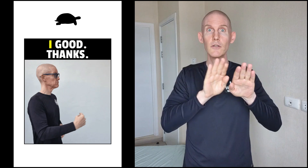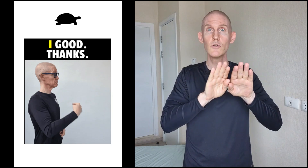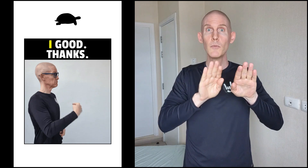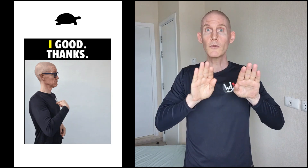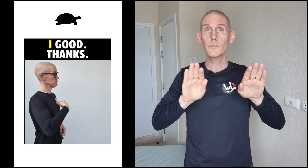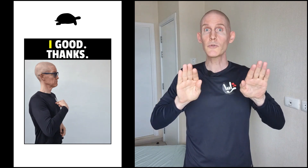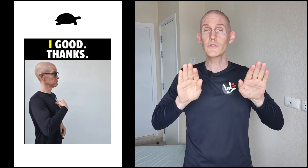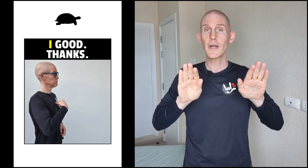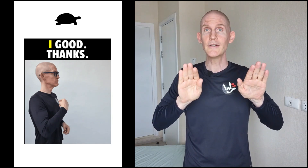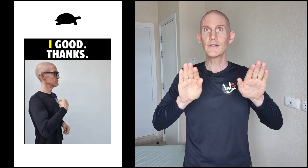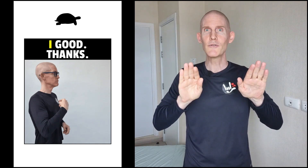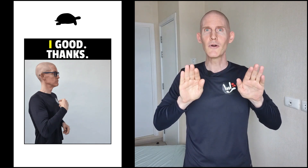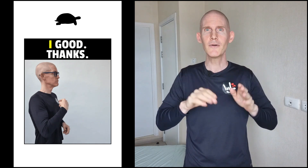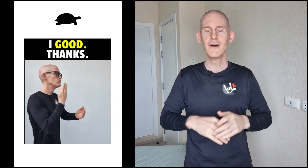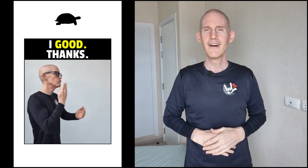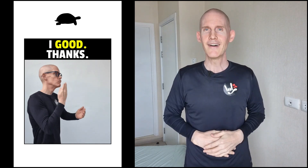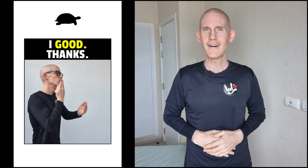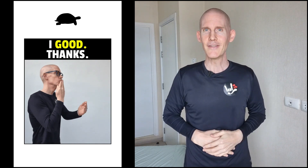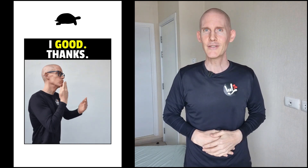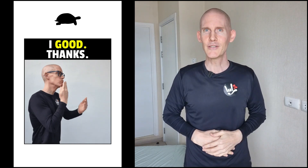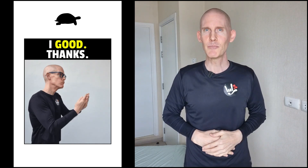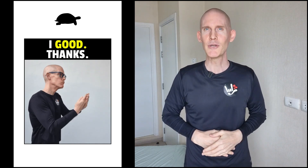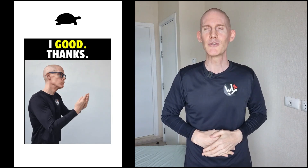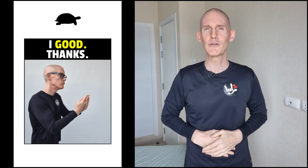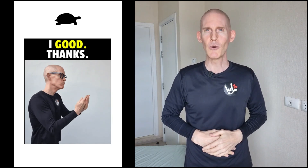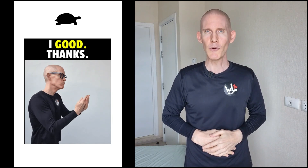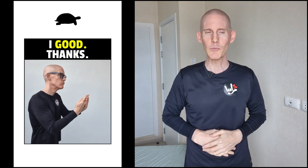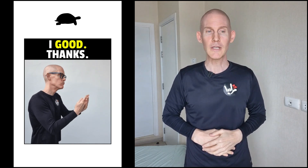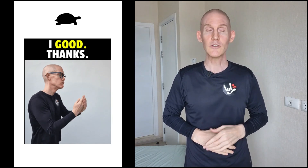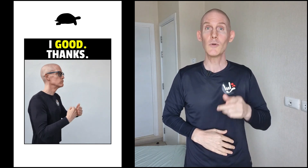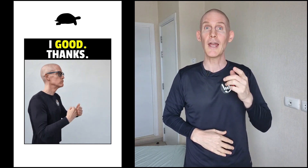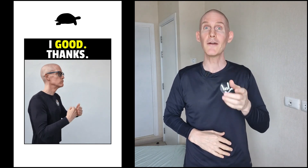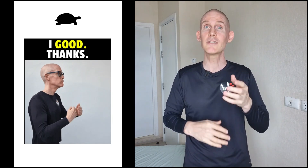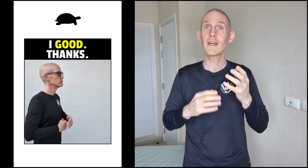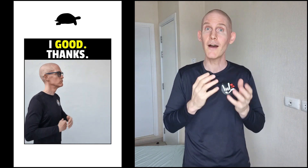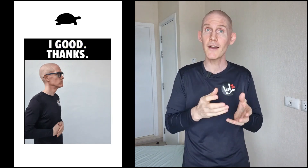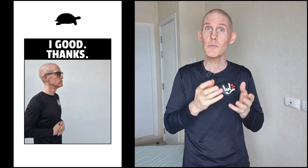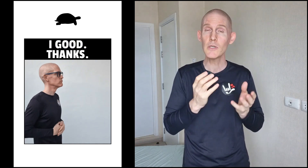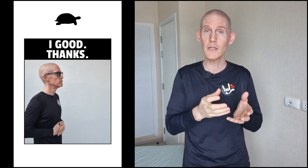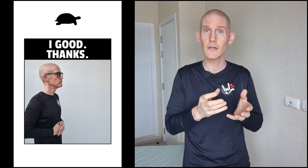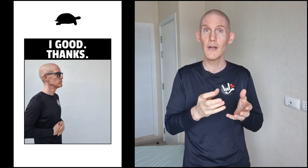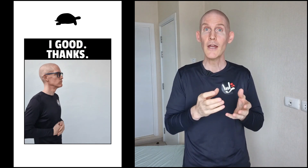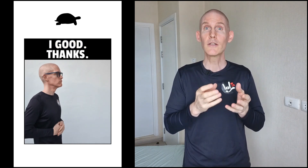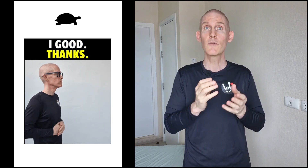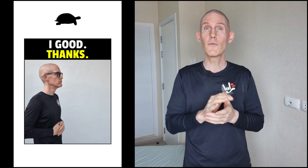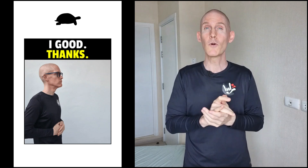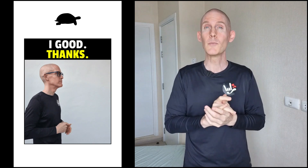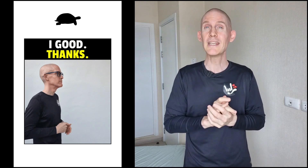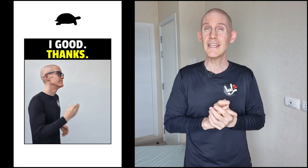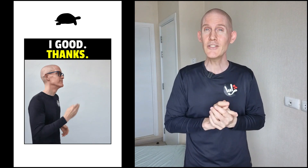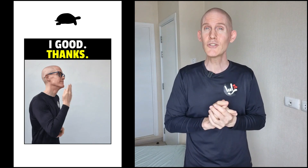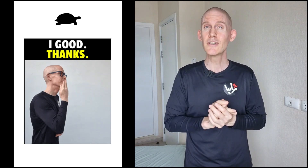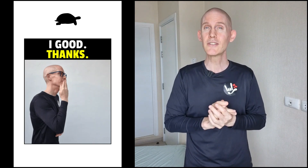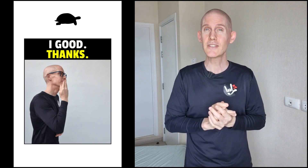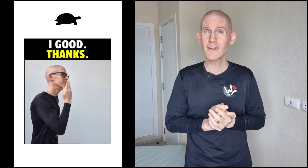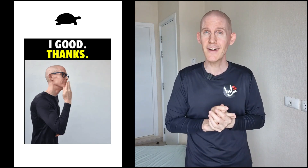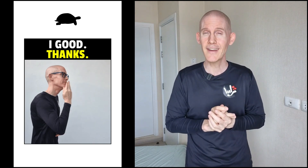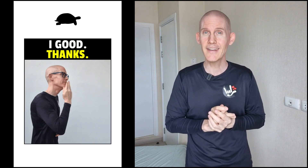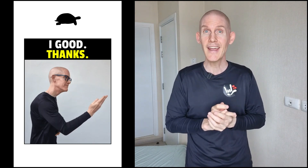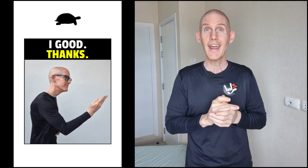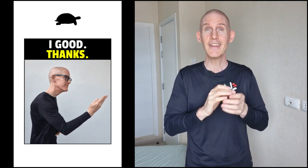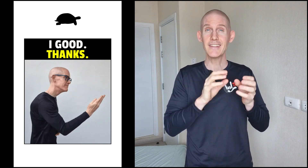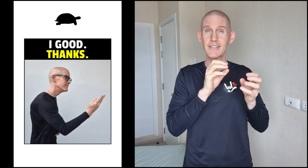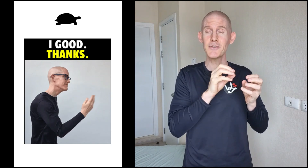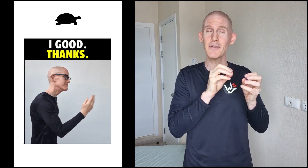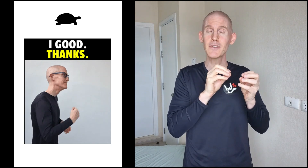signs to multiple signs in a row, oh, this is pure gold because you have time here to form each